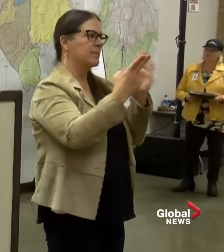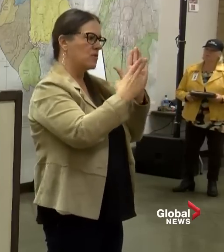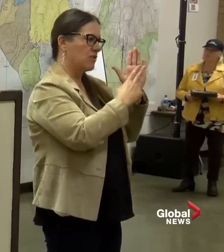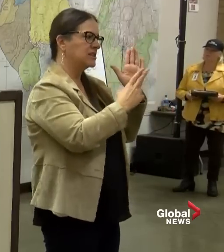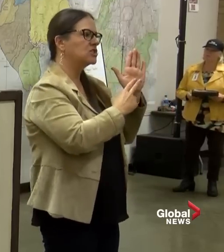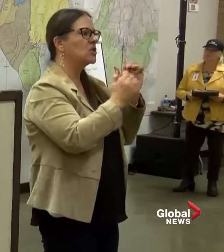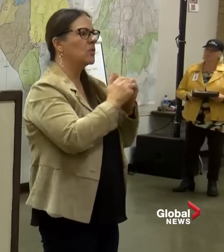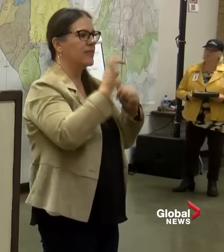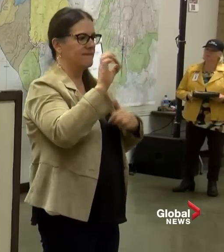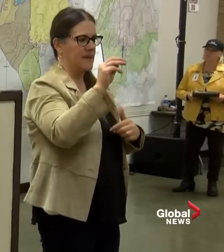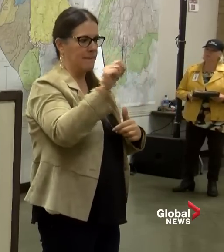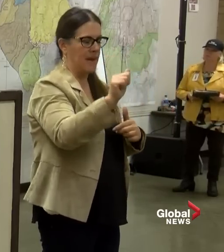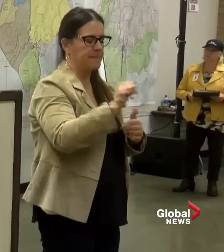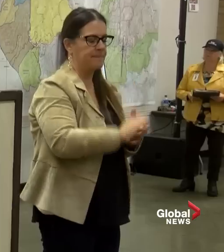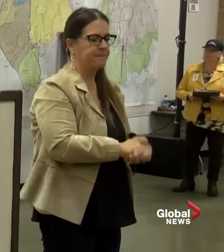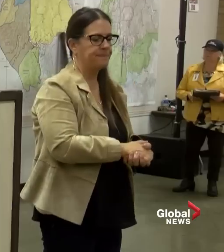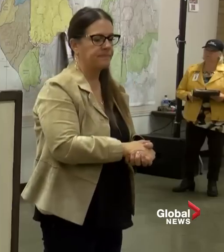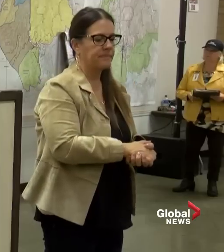FEMA.